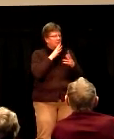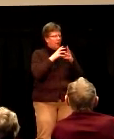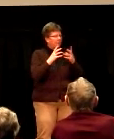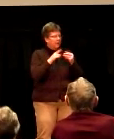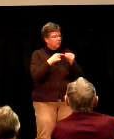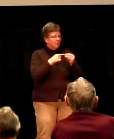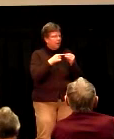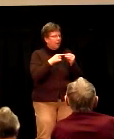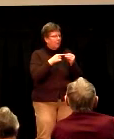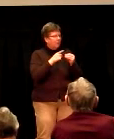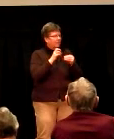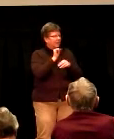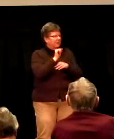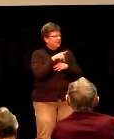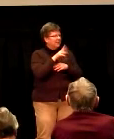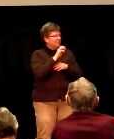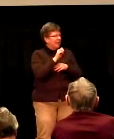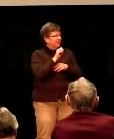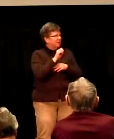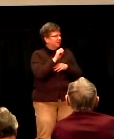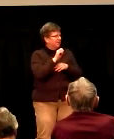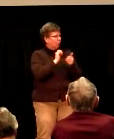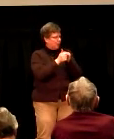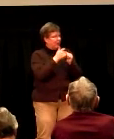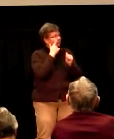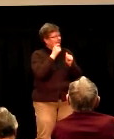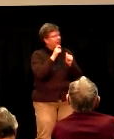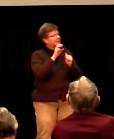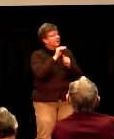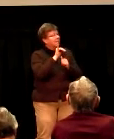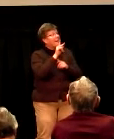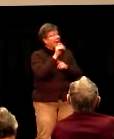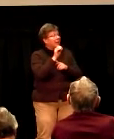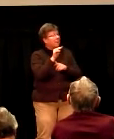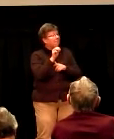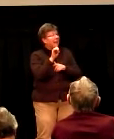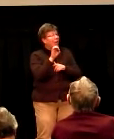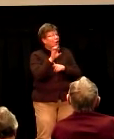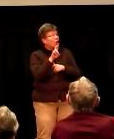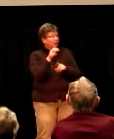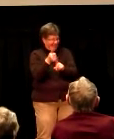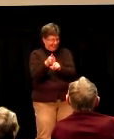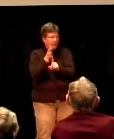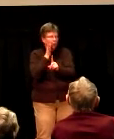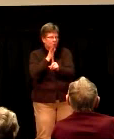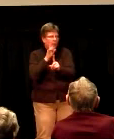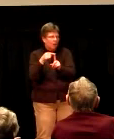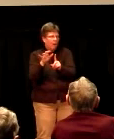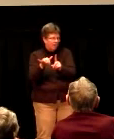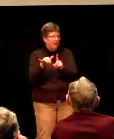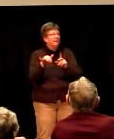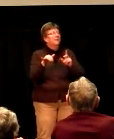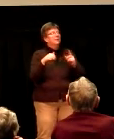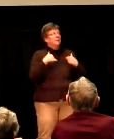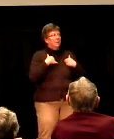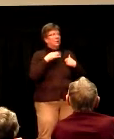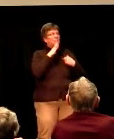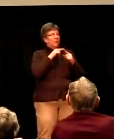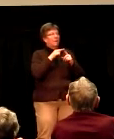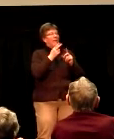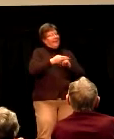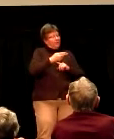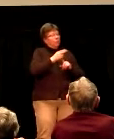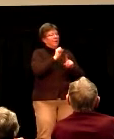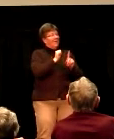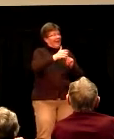about the history of the space race, because Mike Mayer is going to do that. And so it's a bit of a challenge for me to talk about the history of the atmosphere without doing